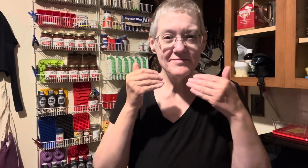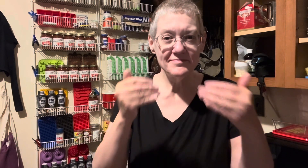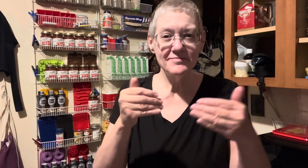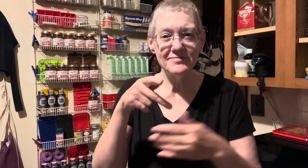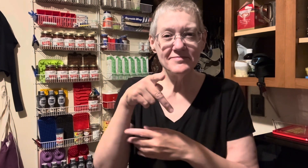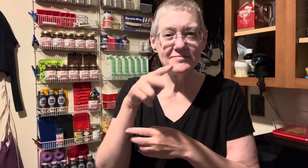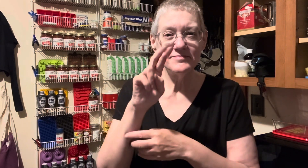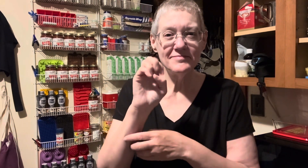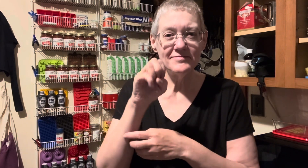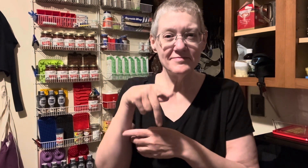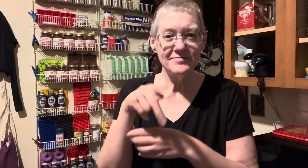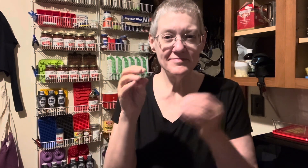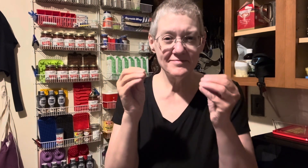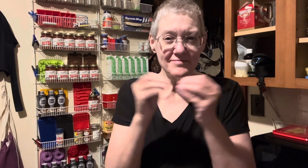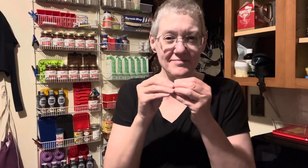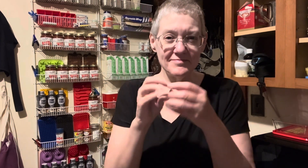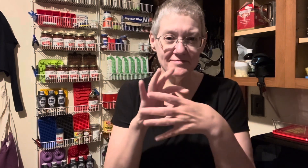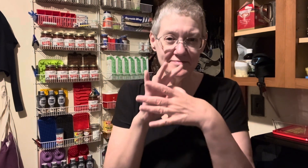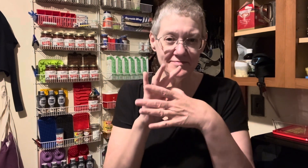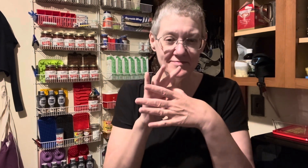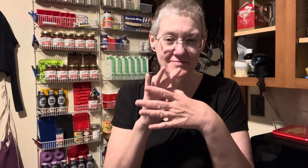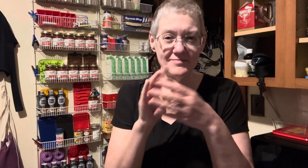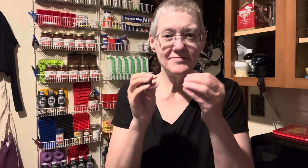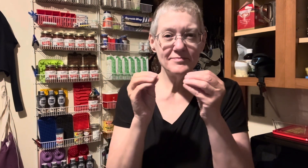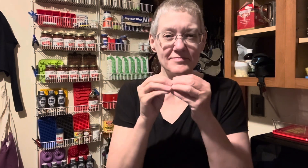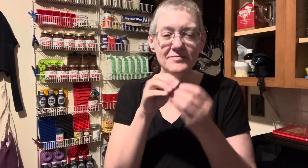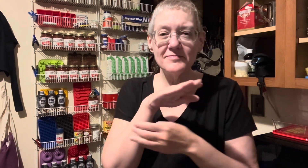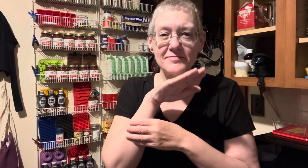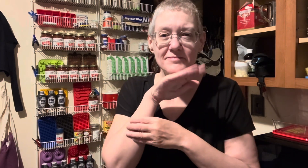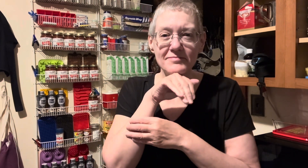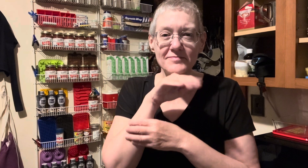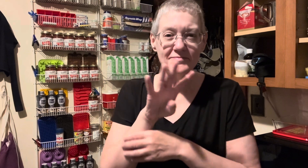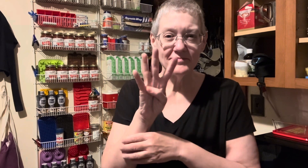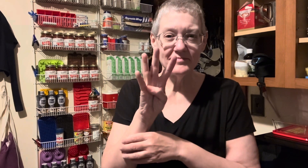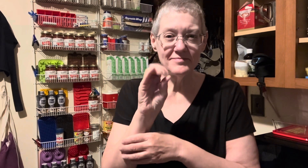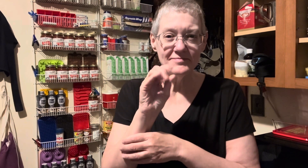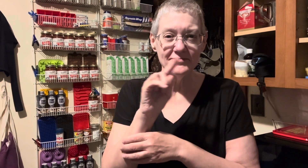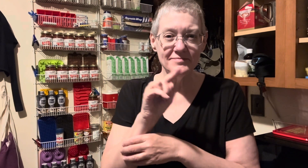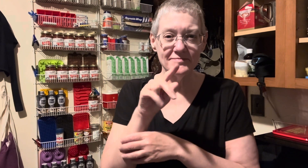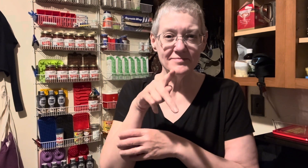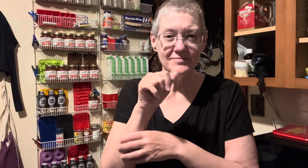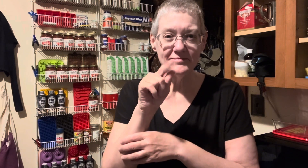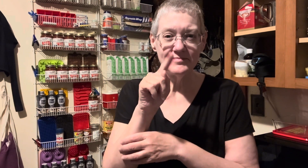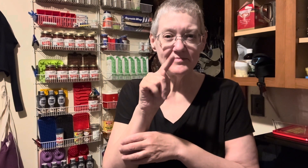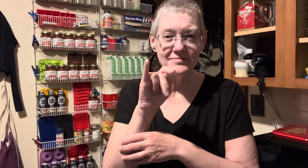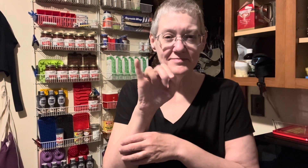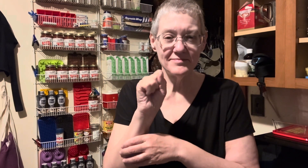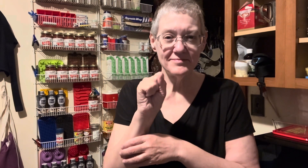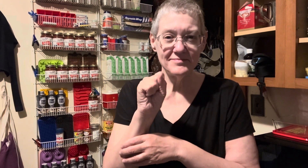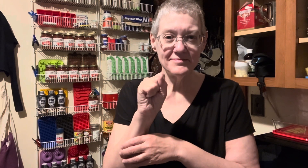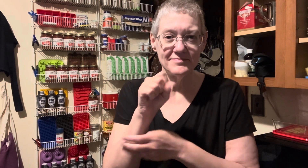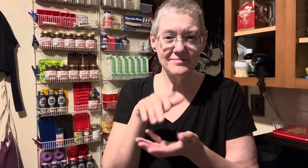prepared. So I'm going to go ahead and make more 4-ounce ground pork patties.